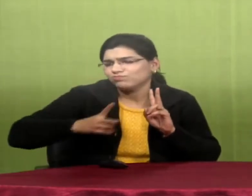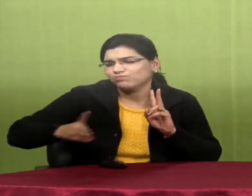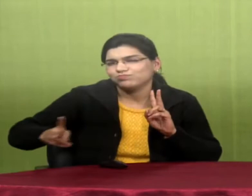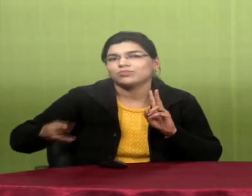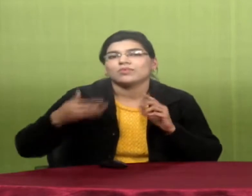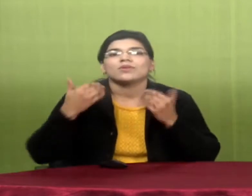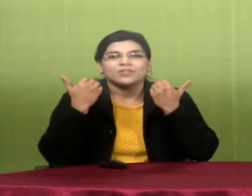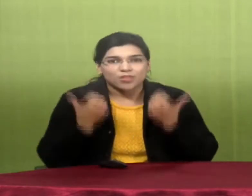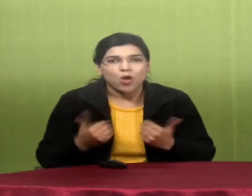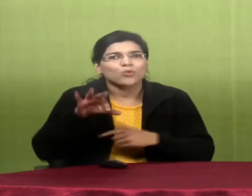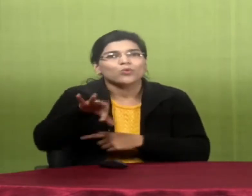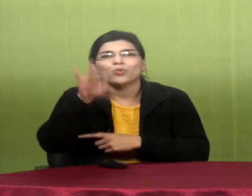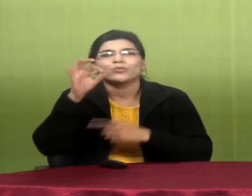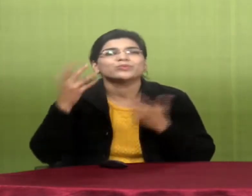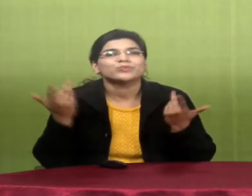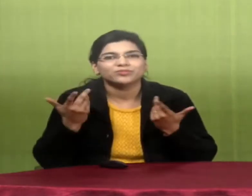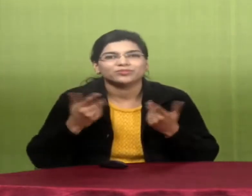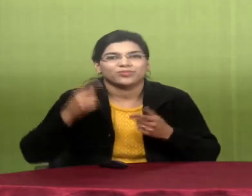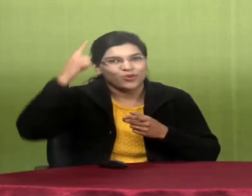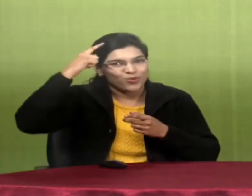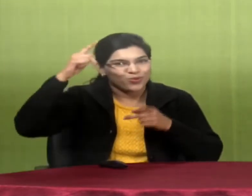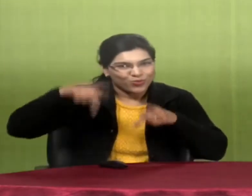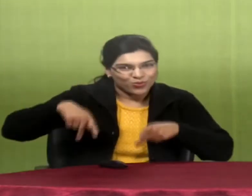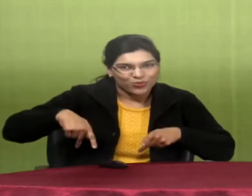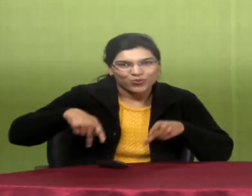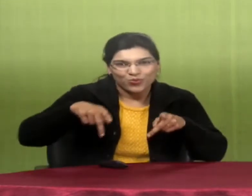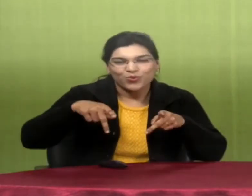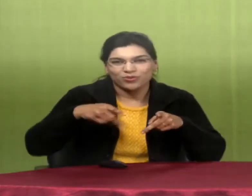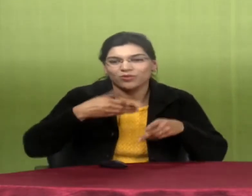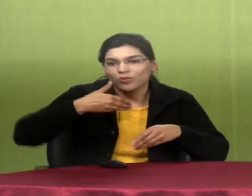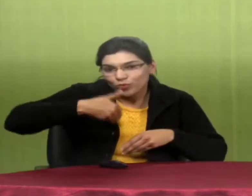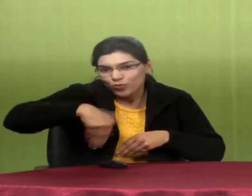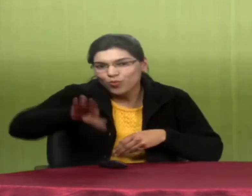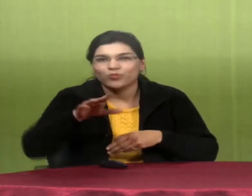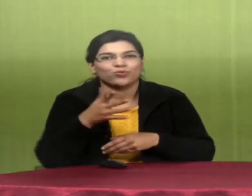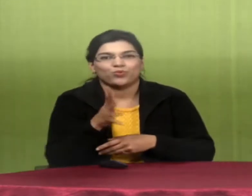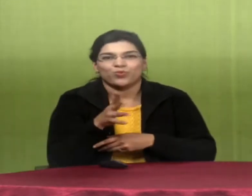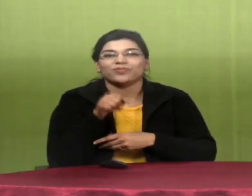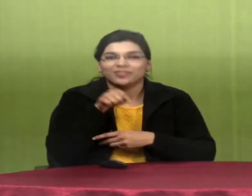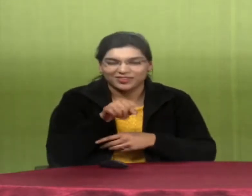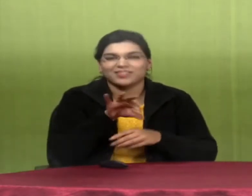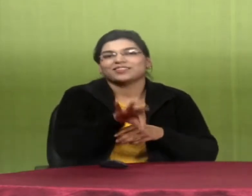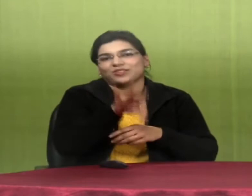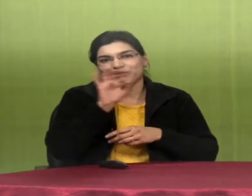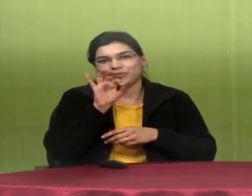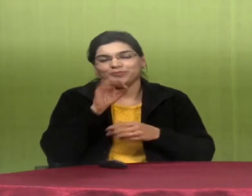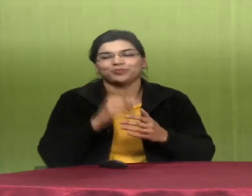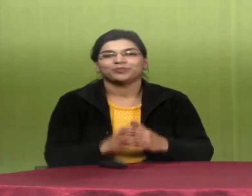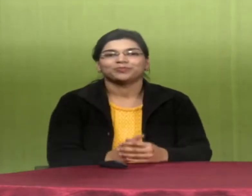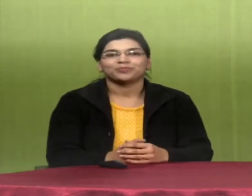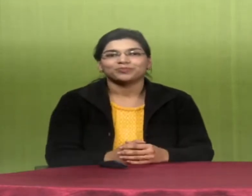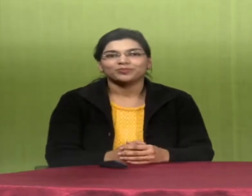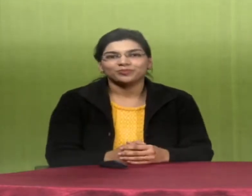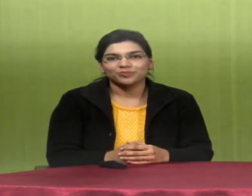And from then he started writing a lot of poems. And today we are doing one of his great poems,